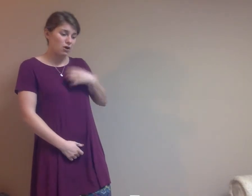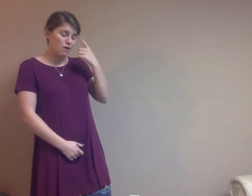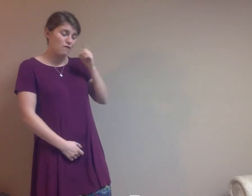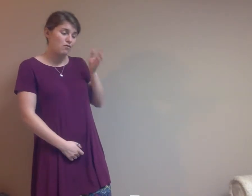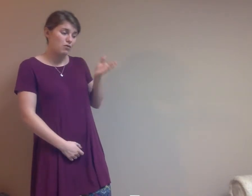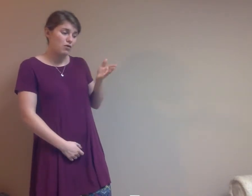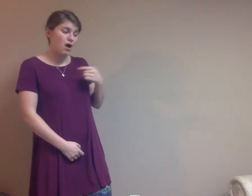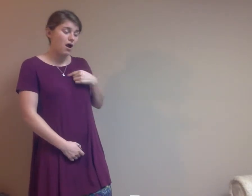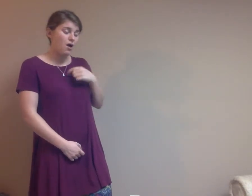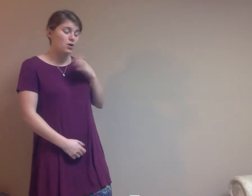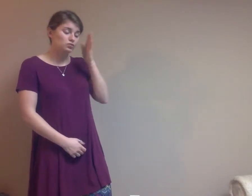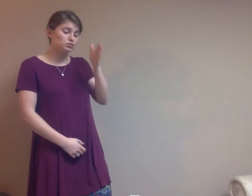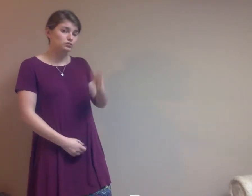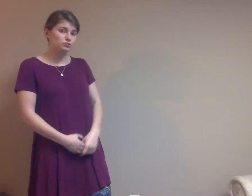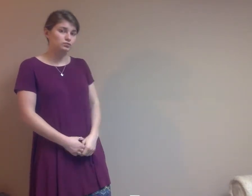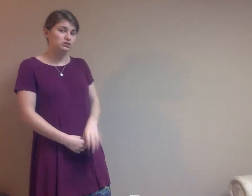soulmate. She really is.